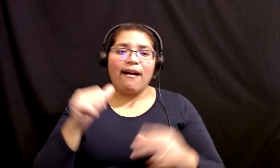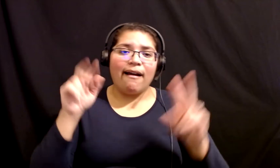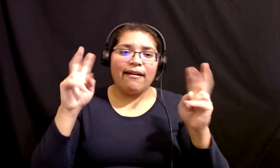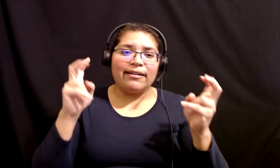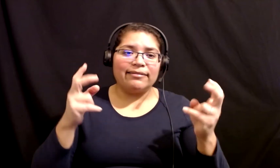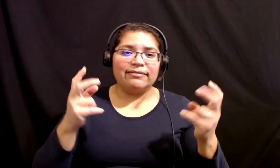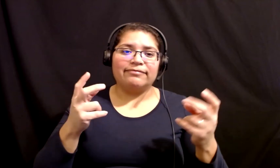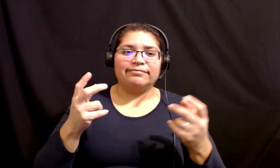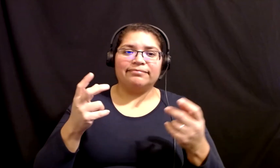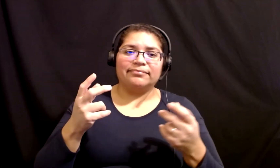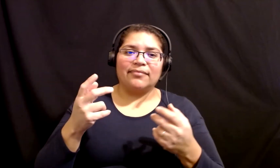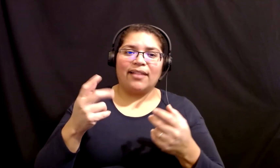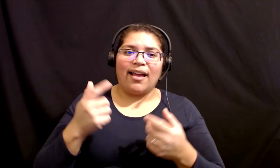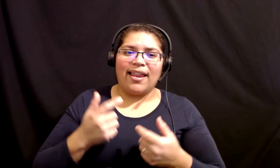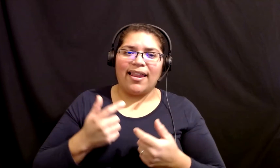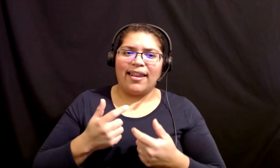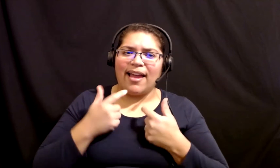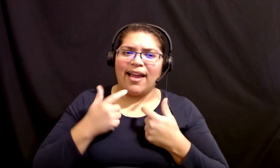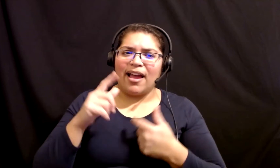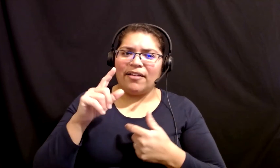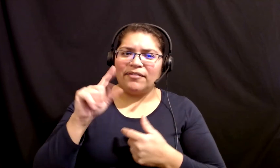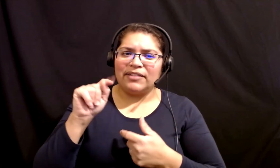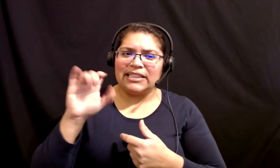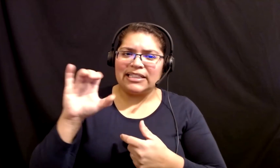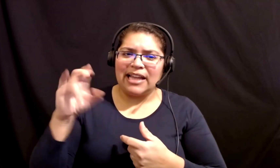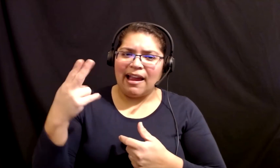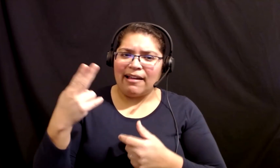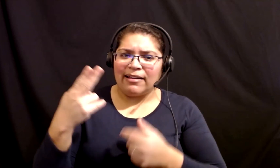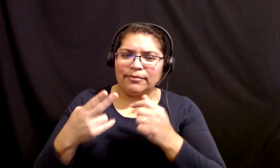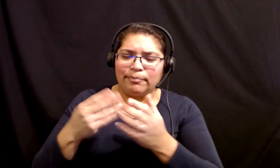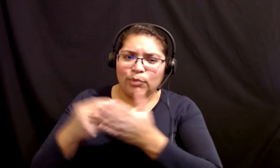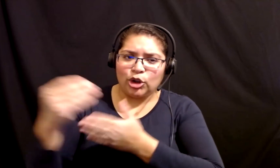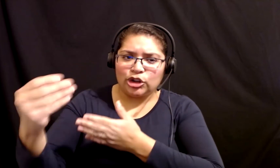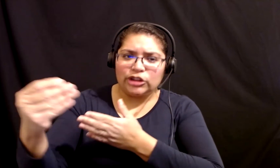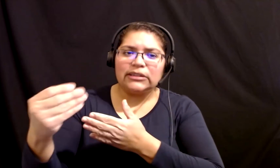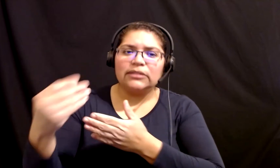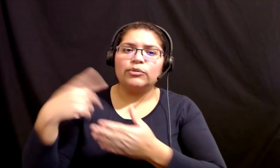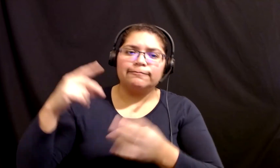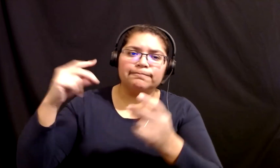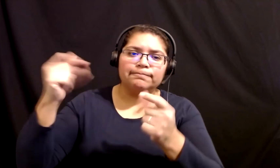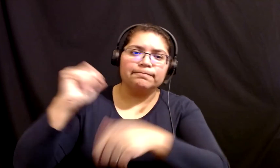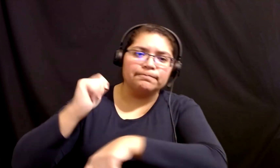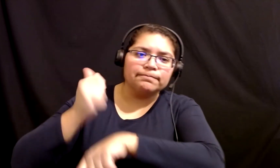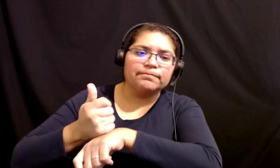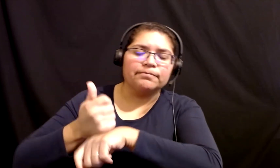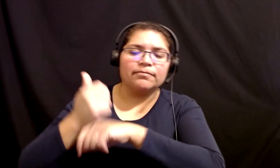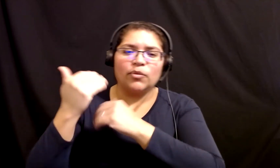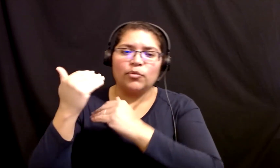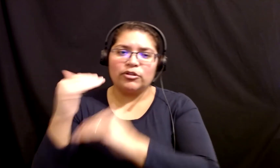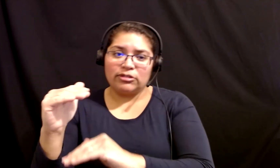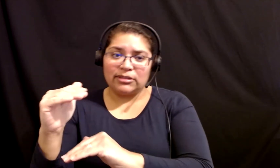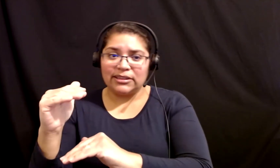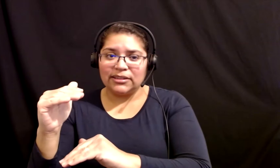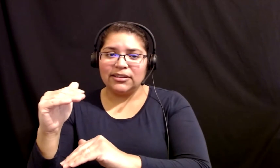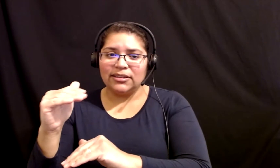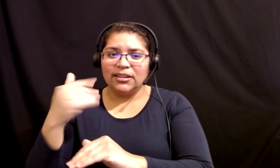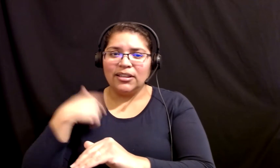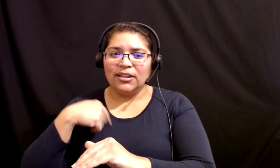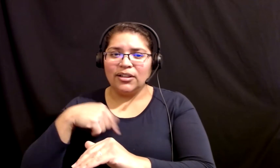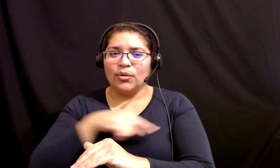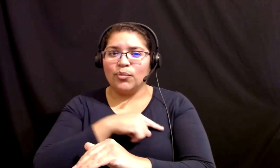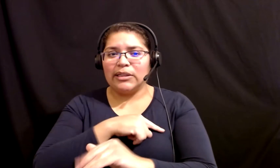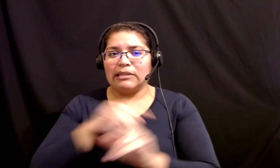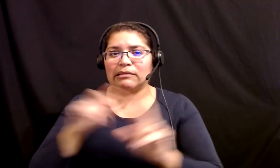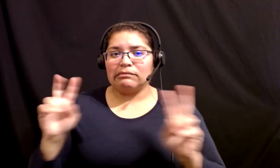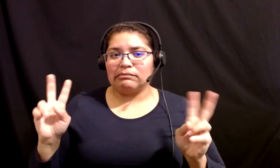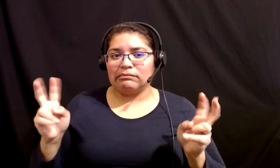purchase so that it would immediately be deed restricted, would we have to basically